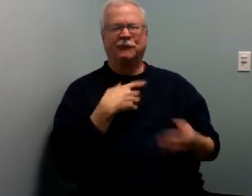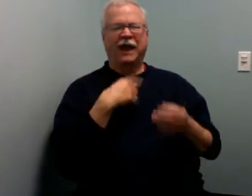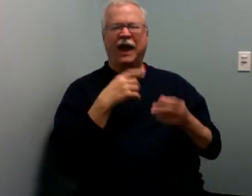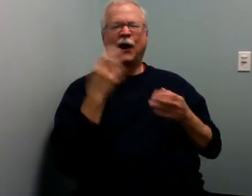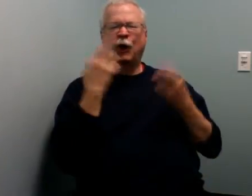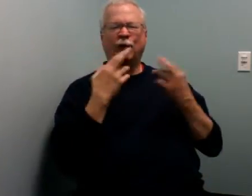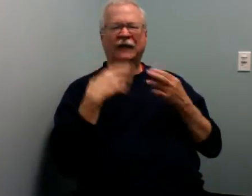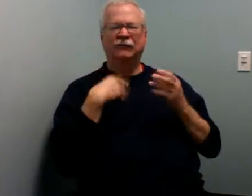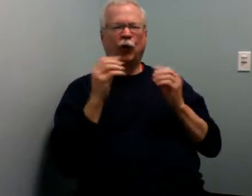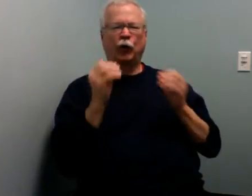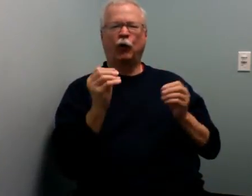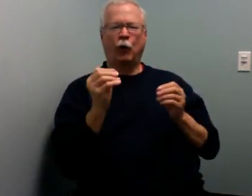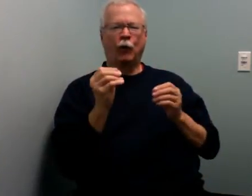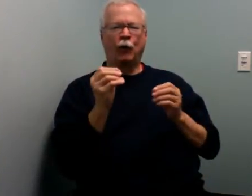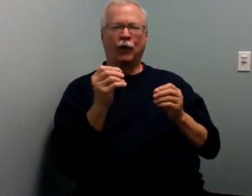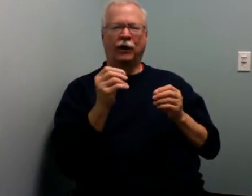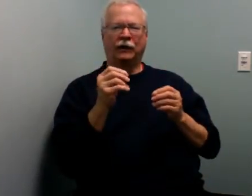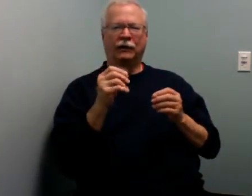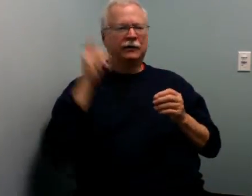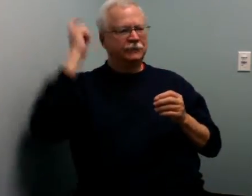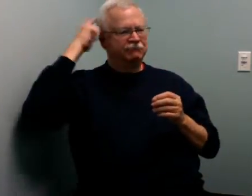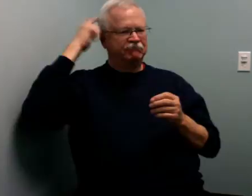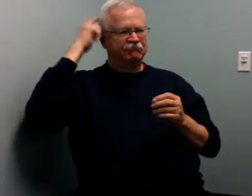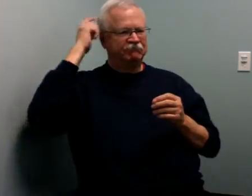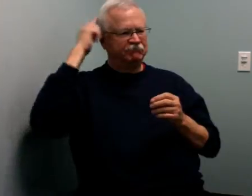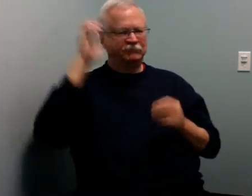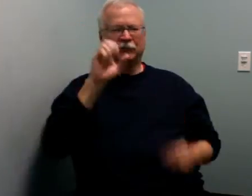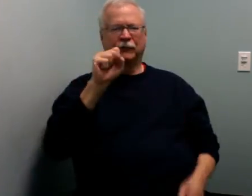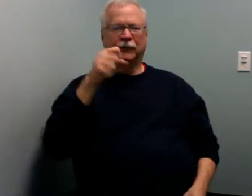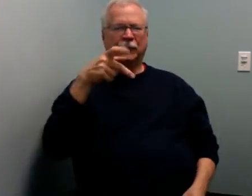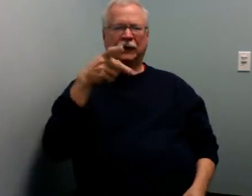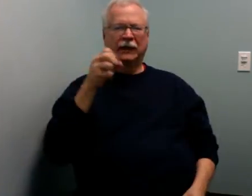some reason I just couldn't get it. And then I finally realized